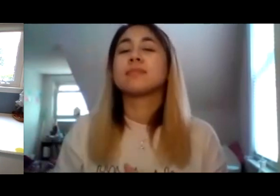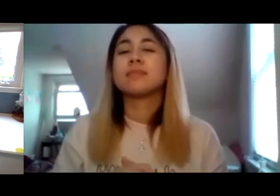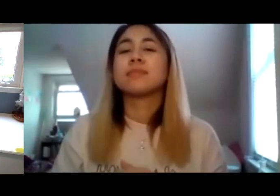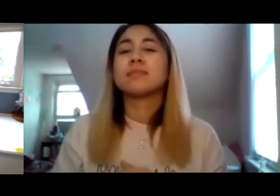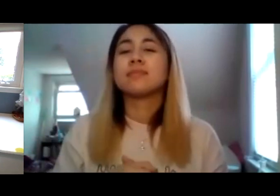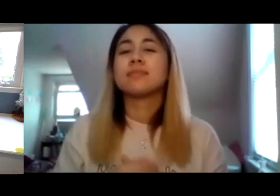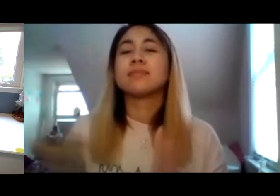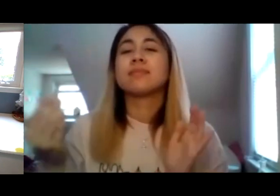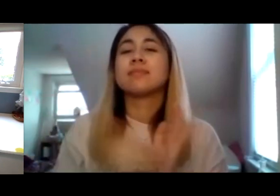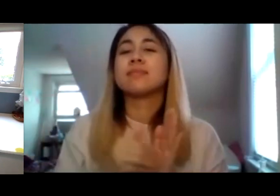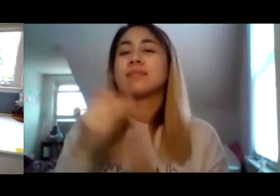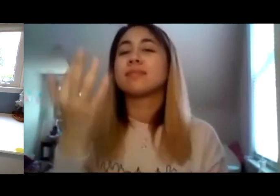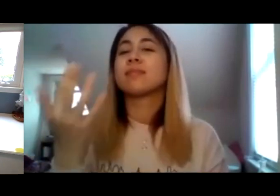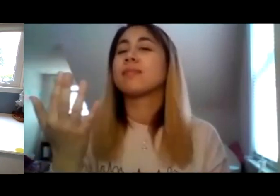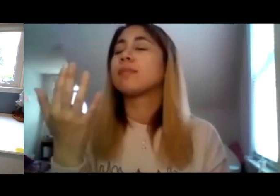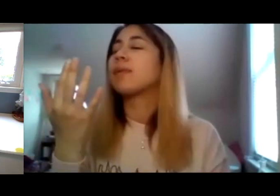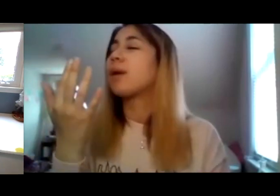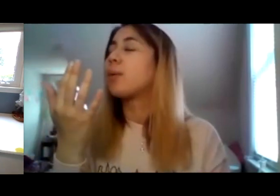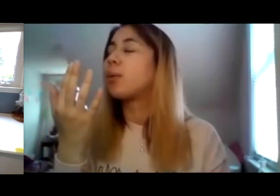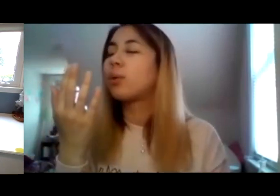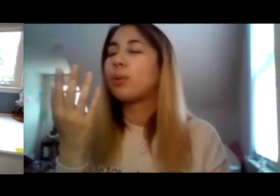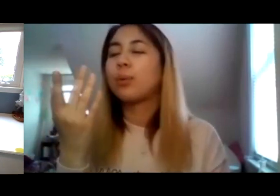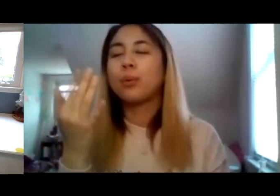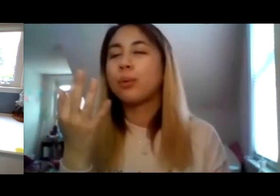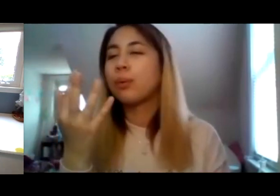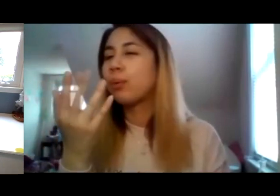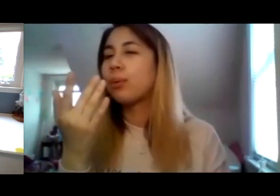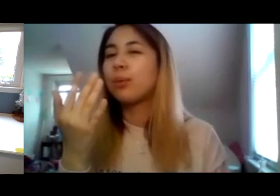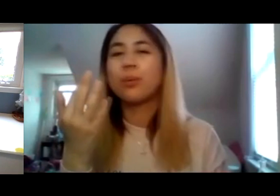and blow all those dandelion pieces.